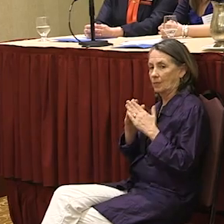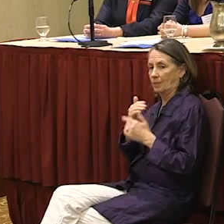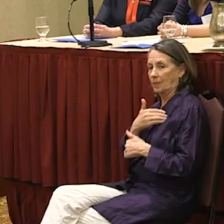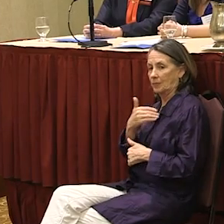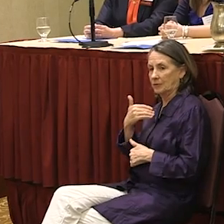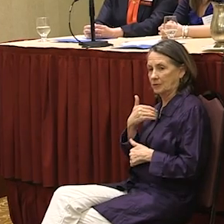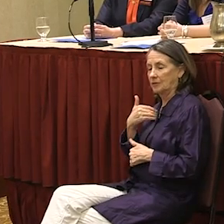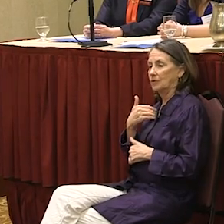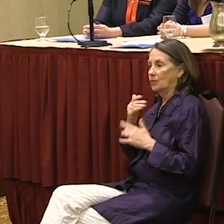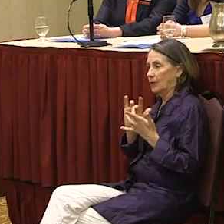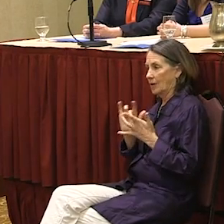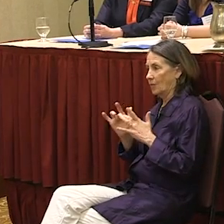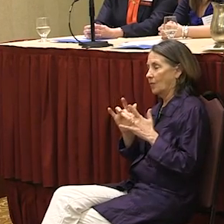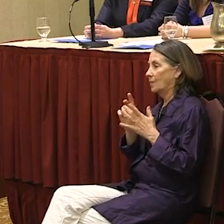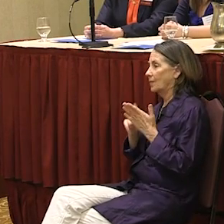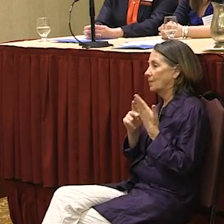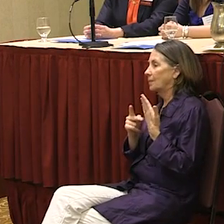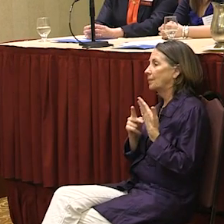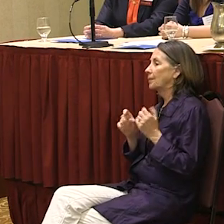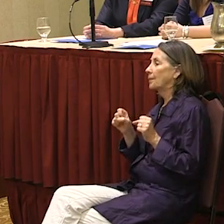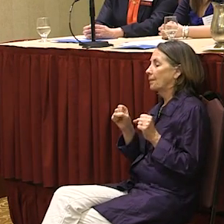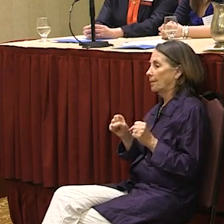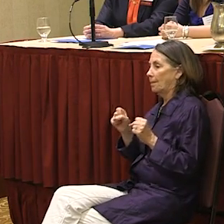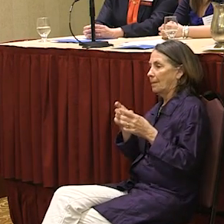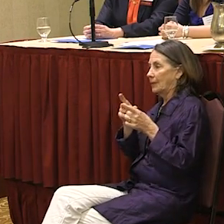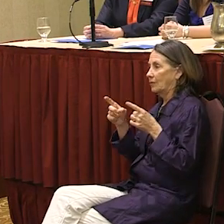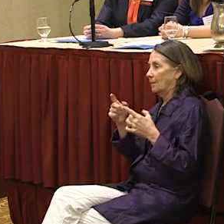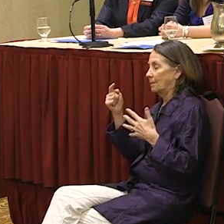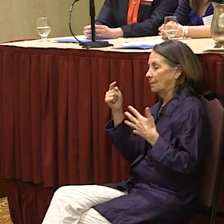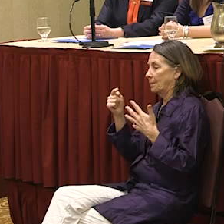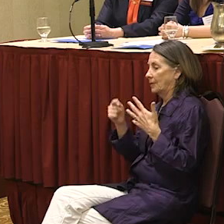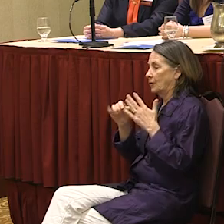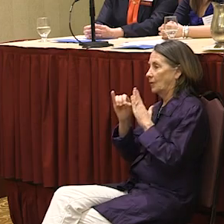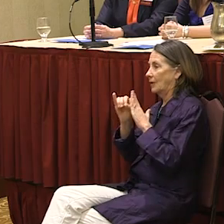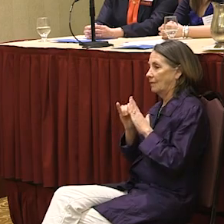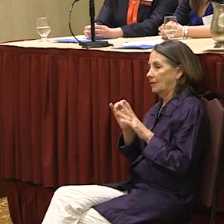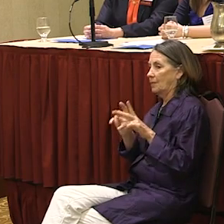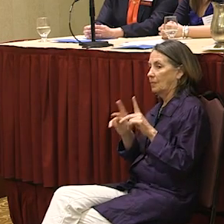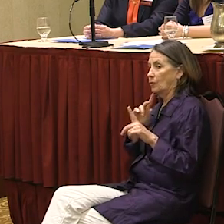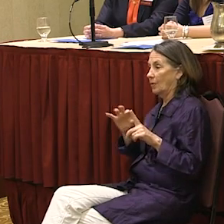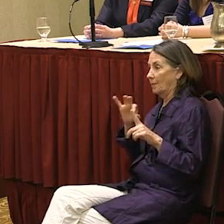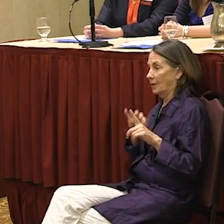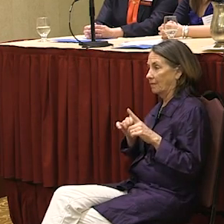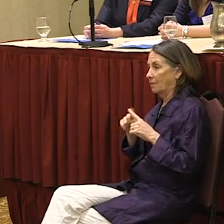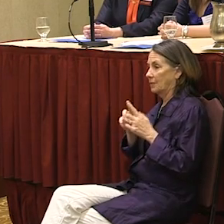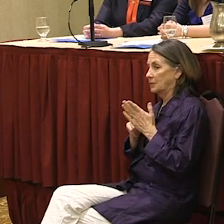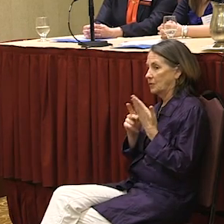health network programs, be able to describe the criteria to identifying people who can benefit from these